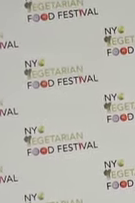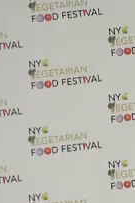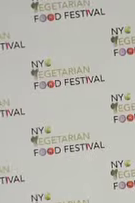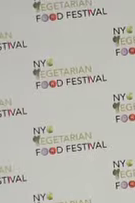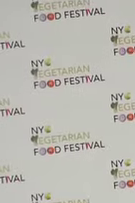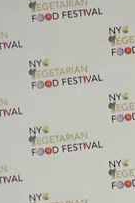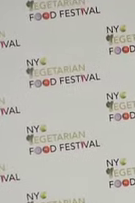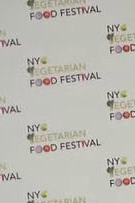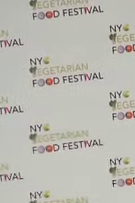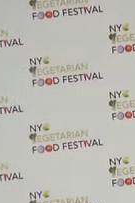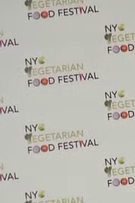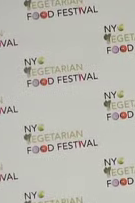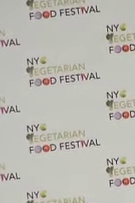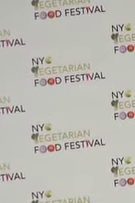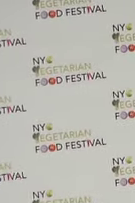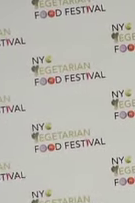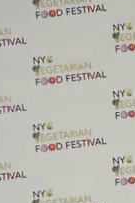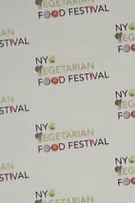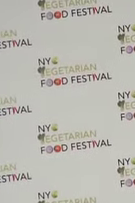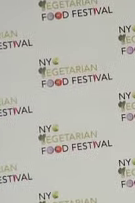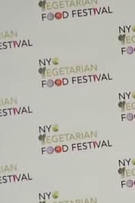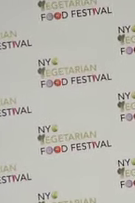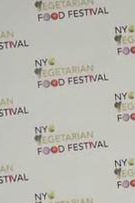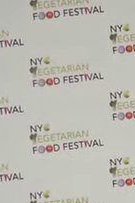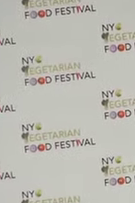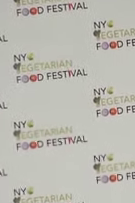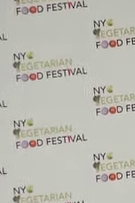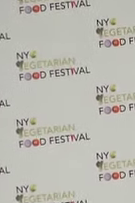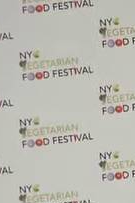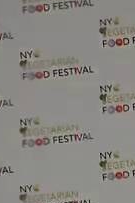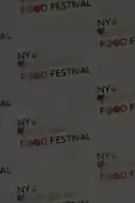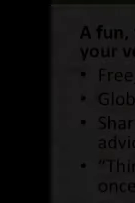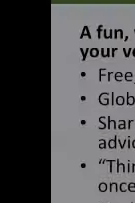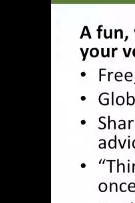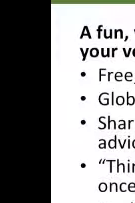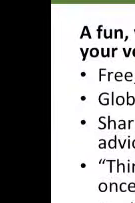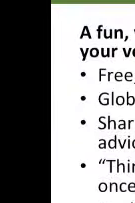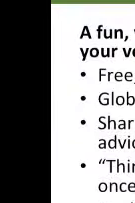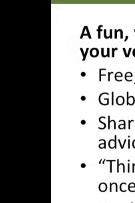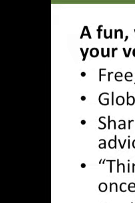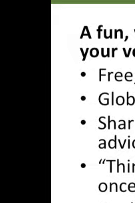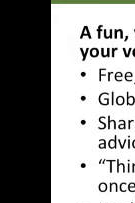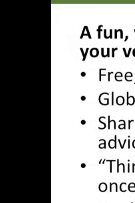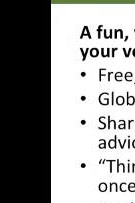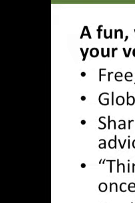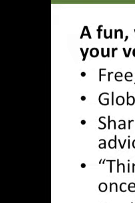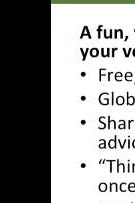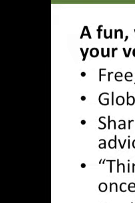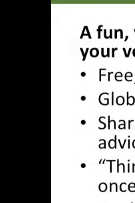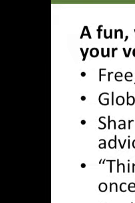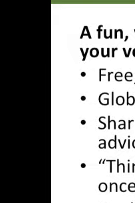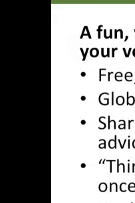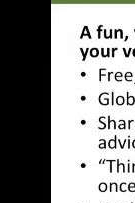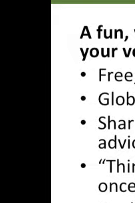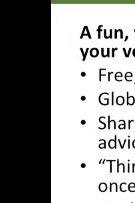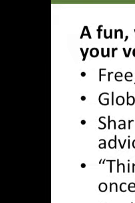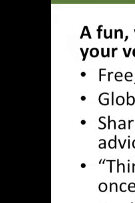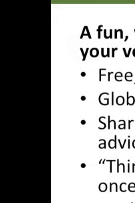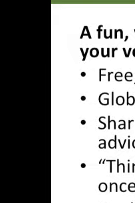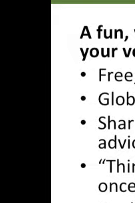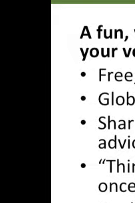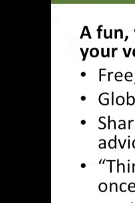for you to save time and just do it once and send it out to the world. Communicate with many. So again, we're a global community.